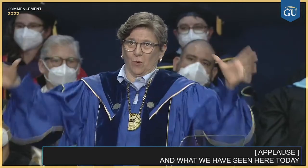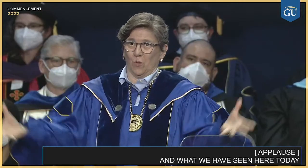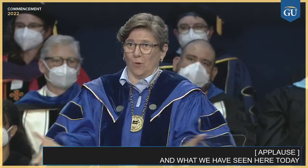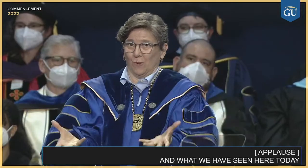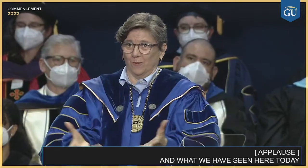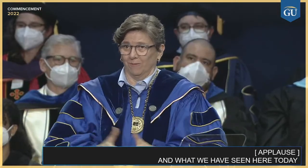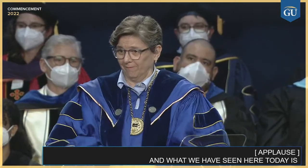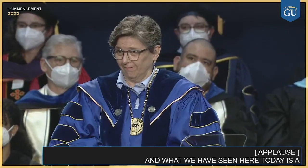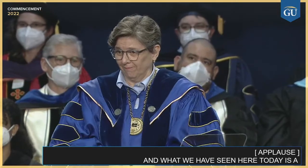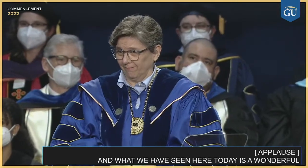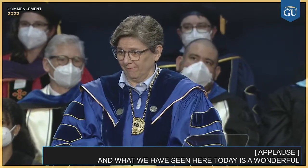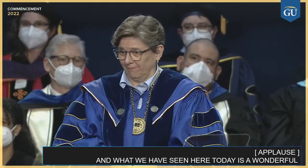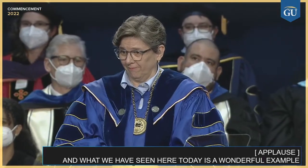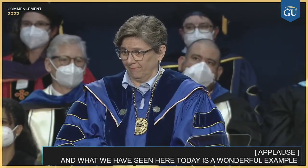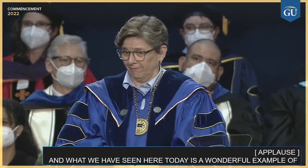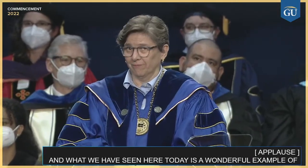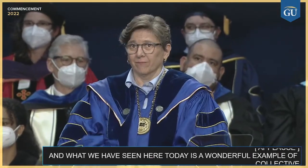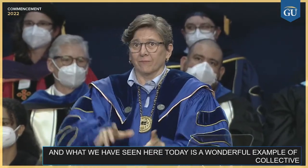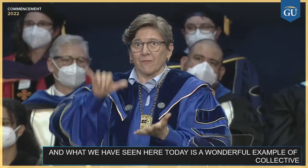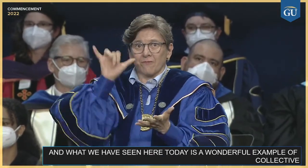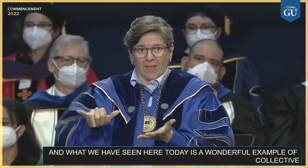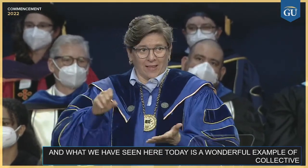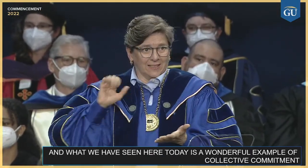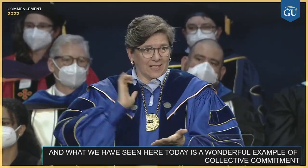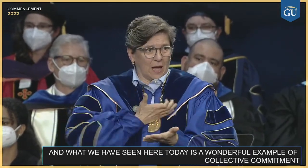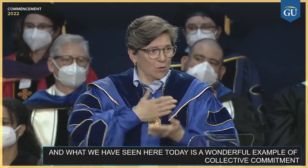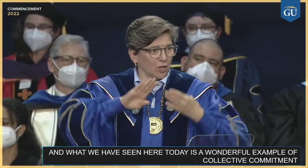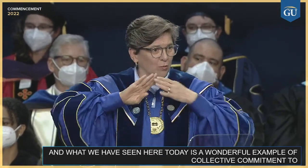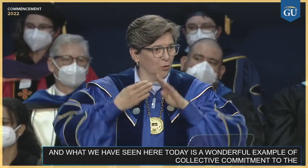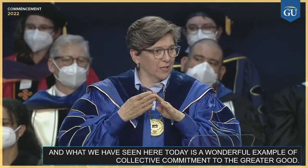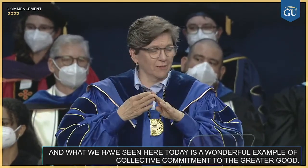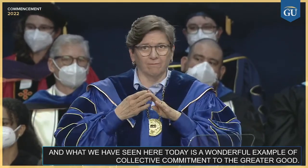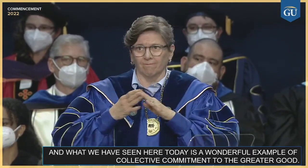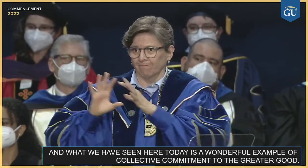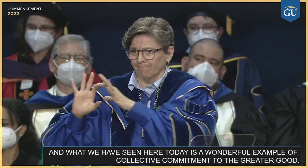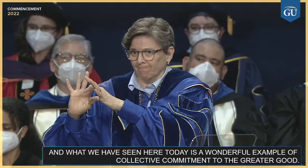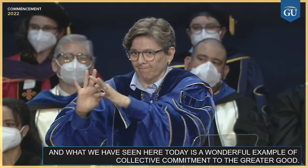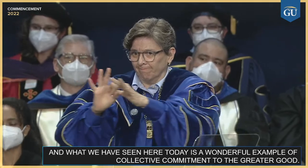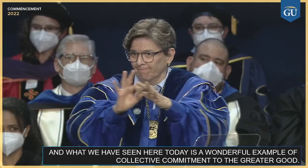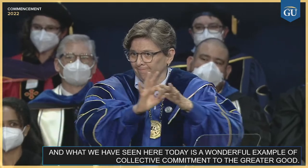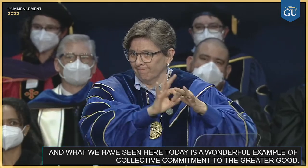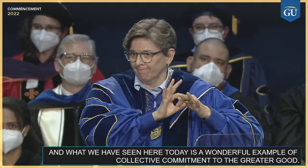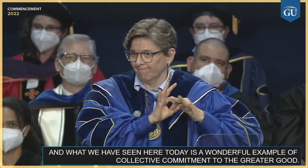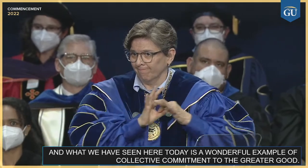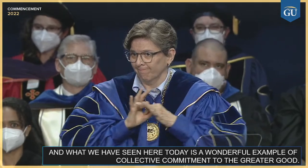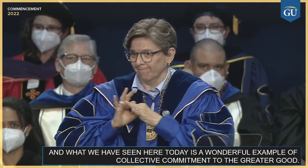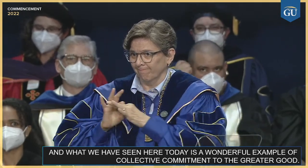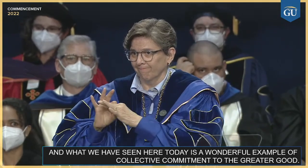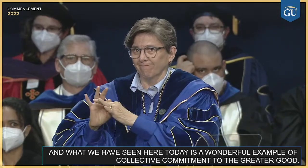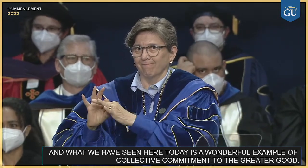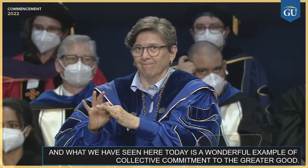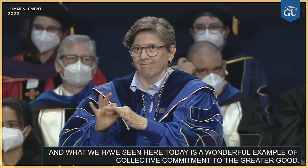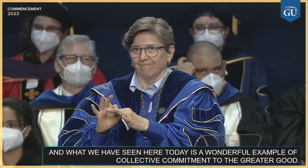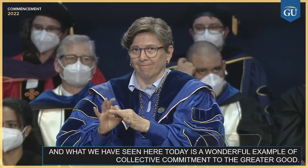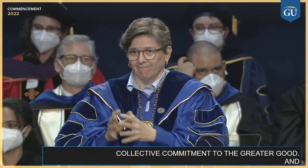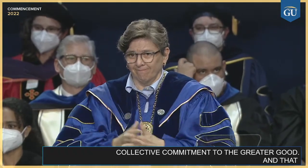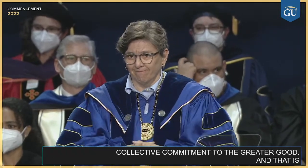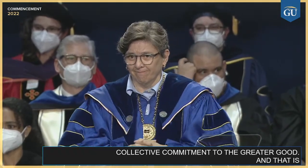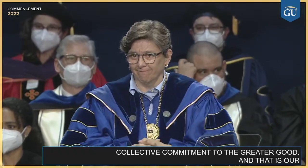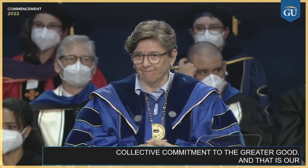to the greater good. And that is our community, working together in collaboration